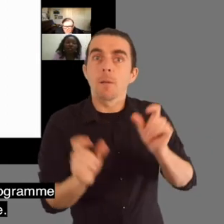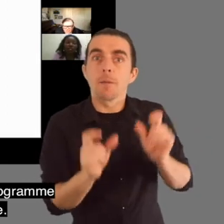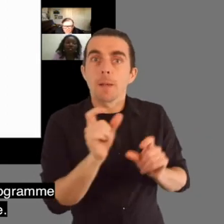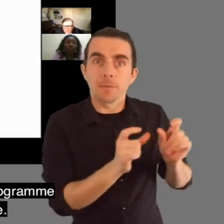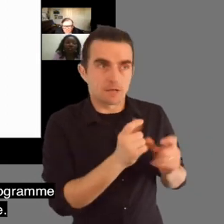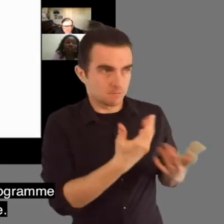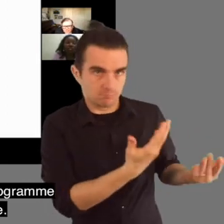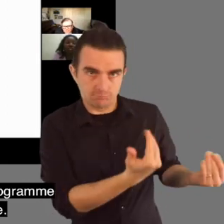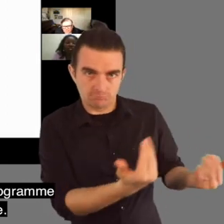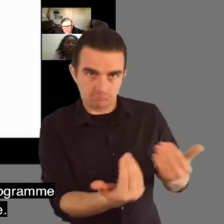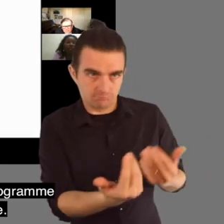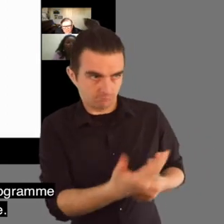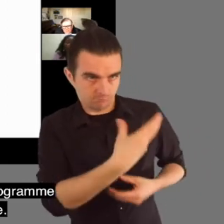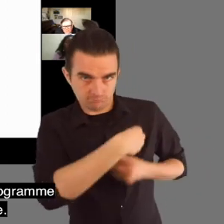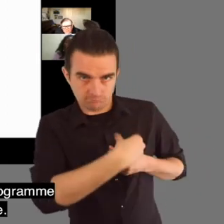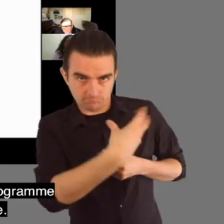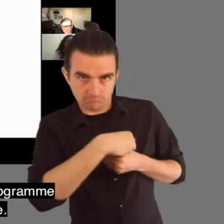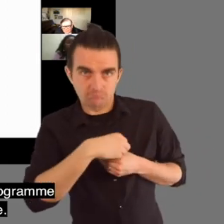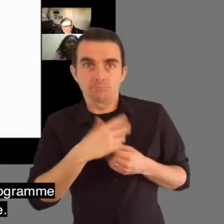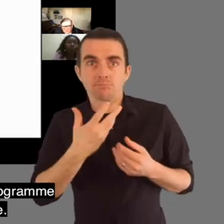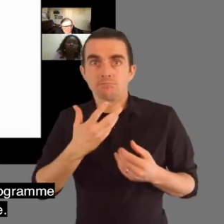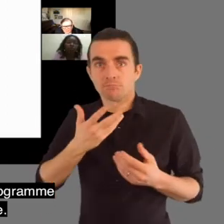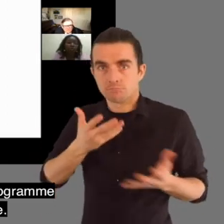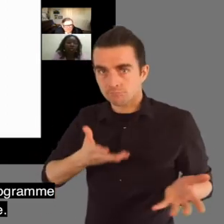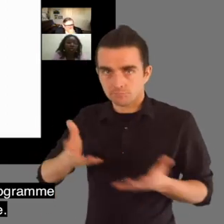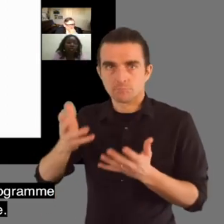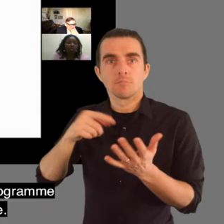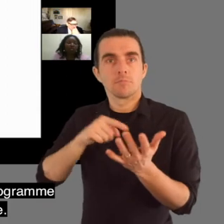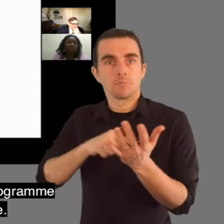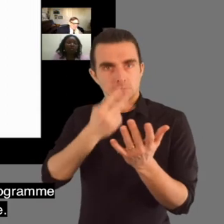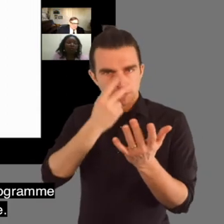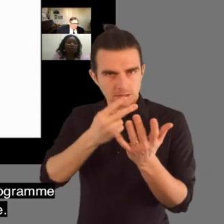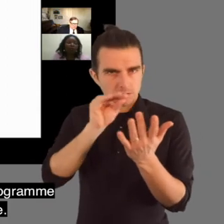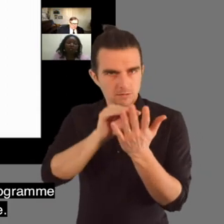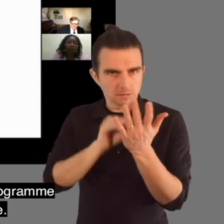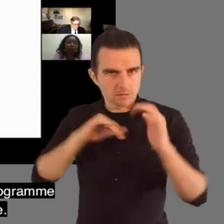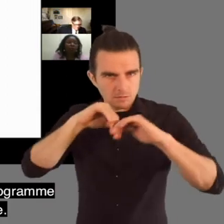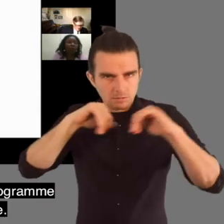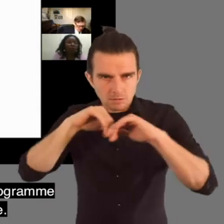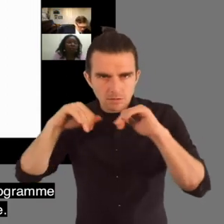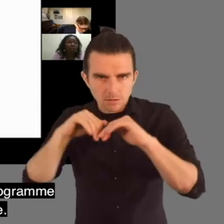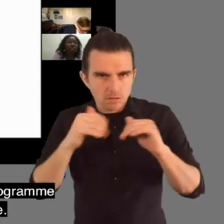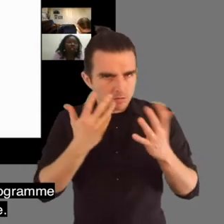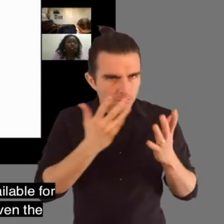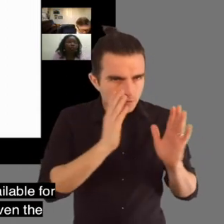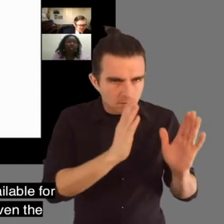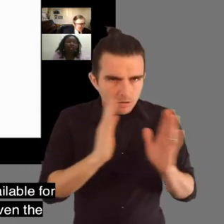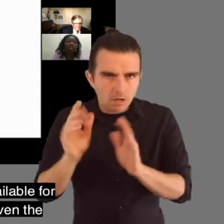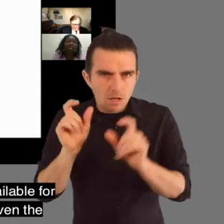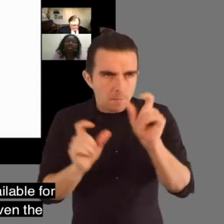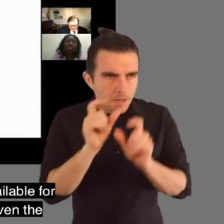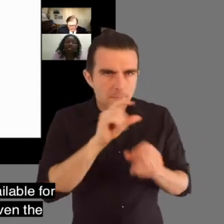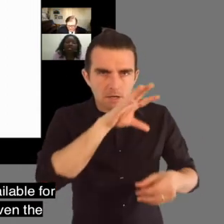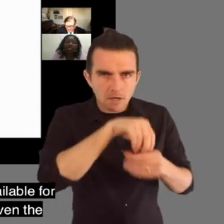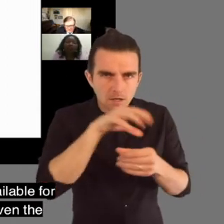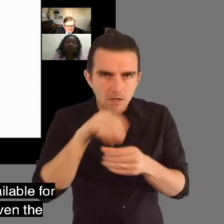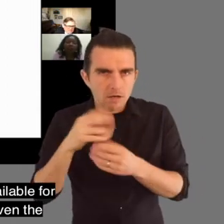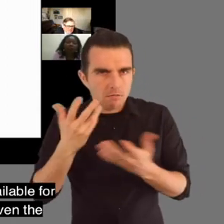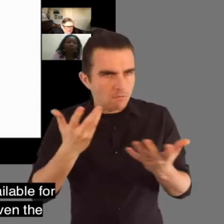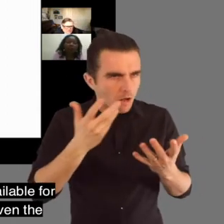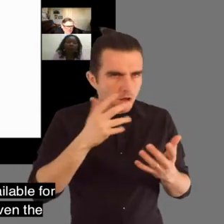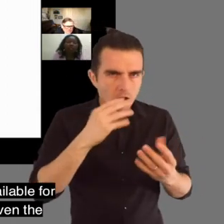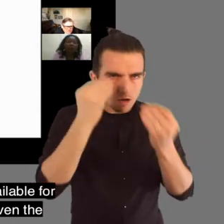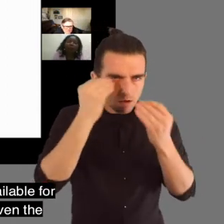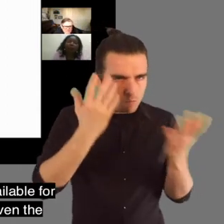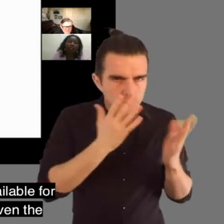training, TVETs, systems and programs to include disabled people, ensure disaggregated data is